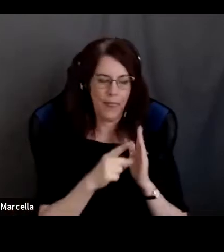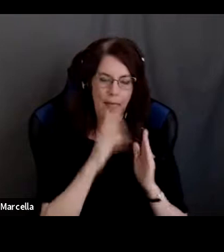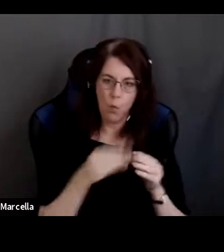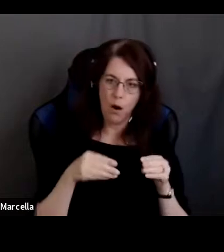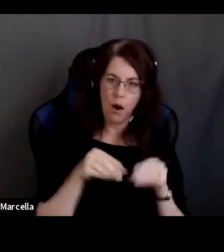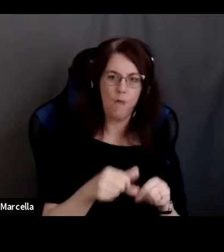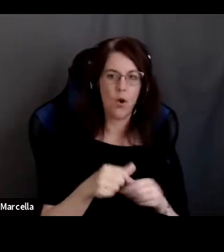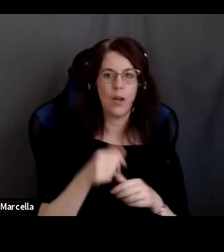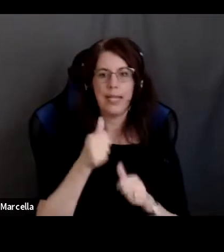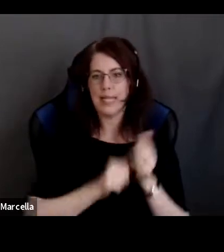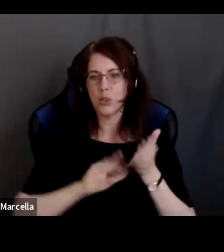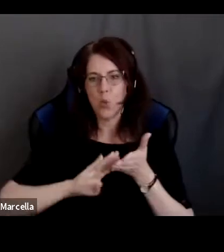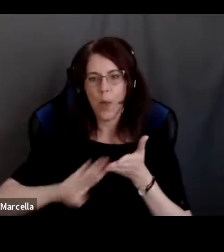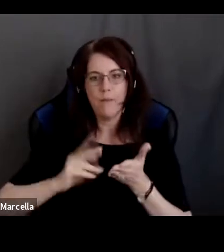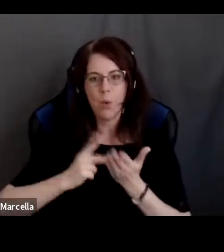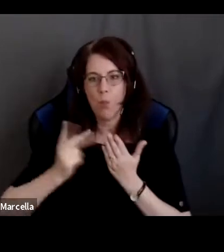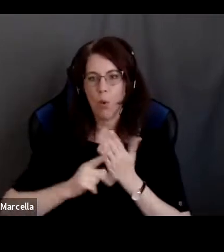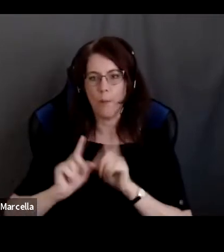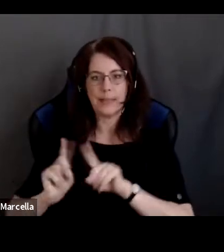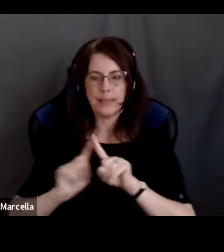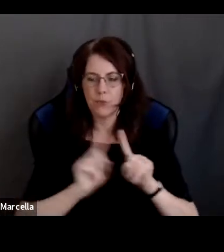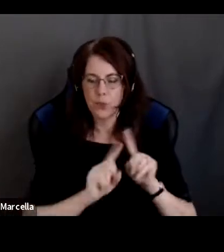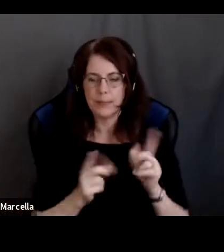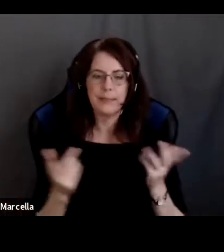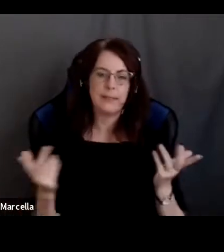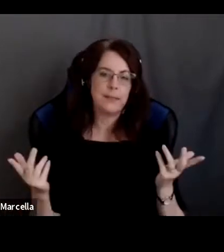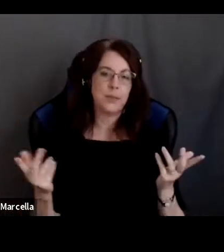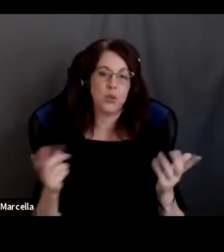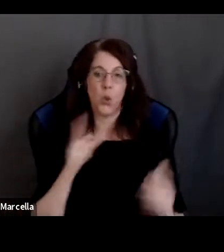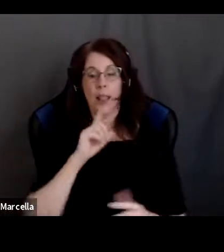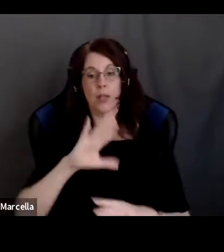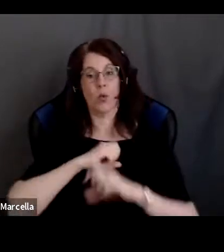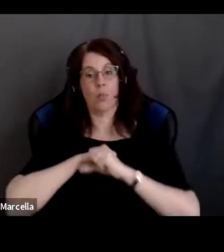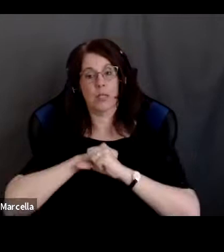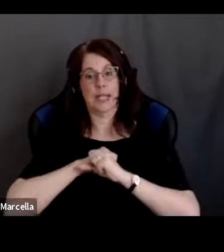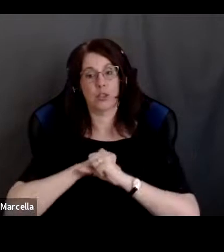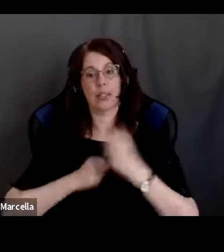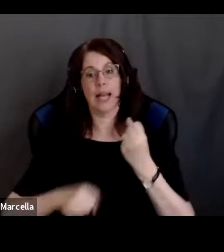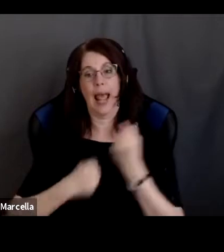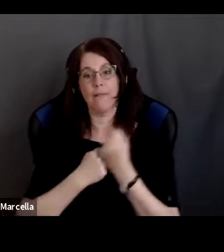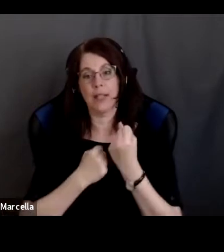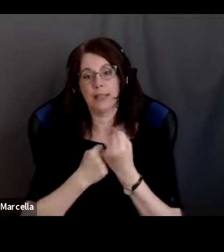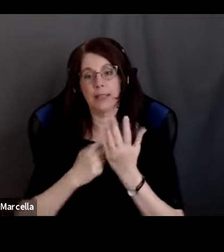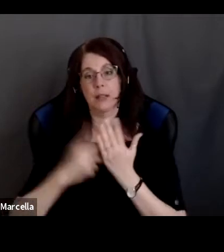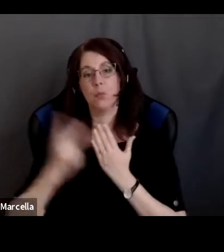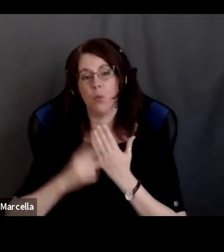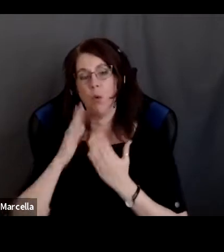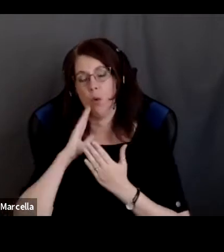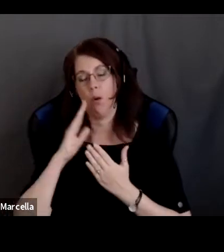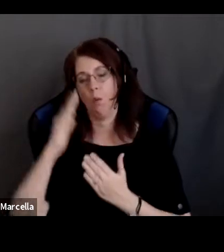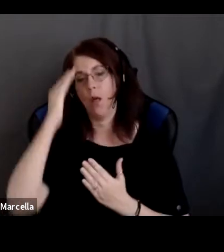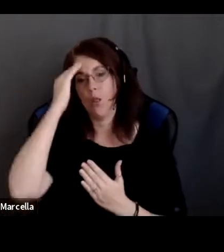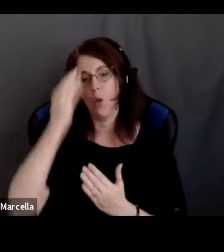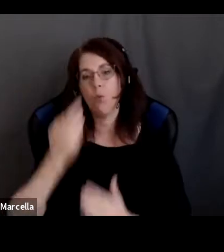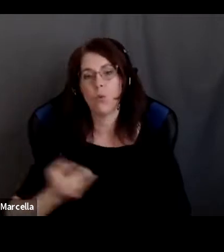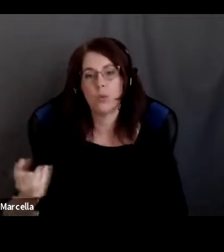are different into what they cover. So oftentimes your protection and advocacy program will have resources for